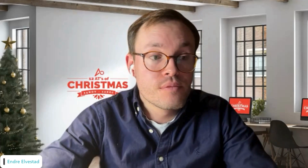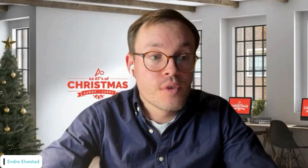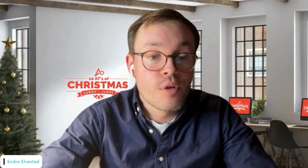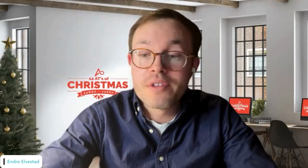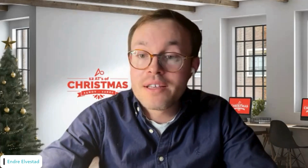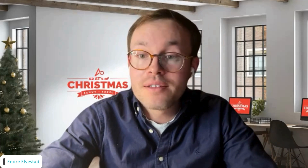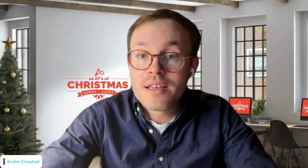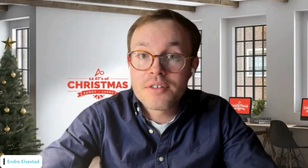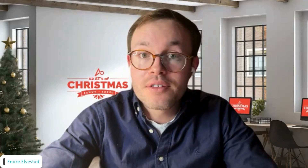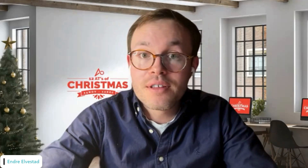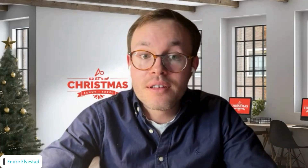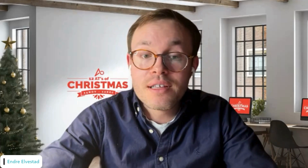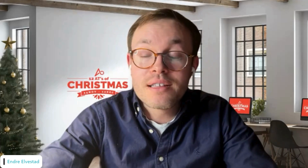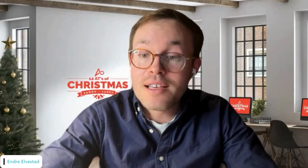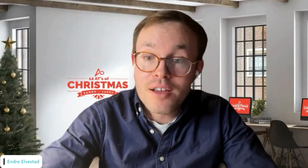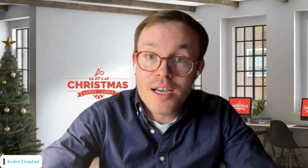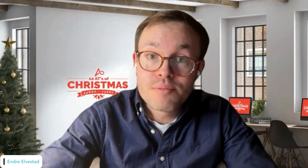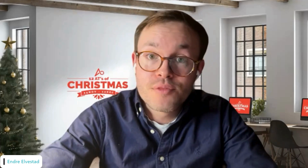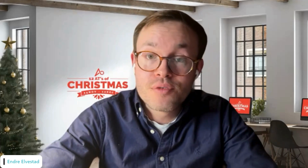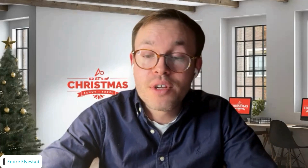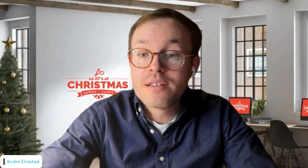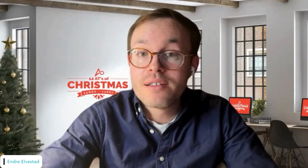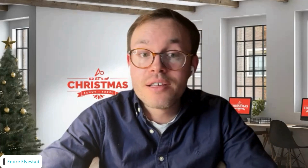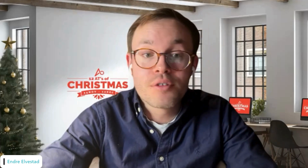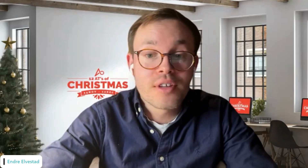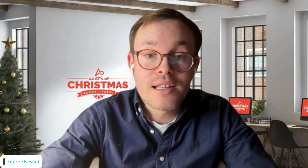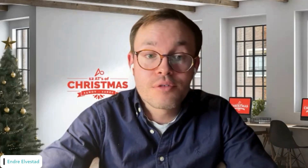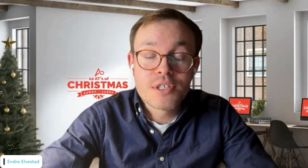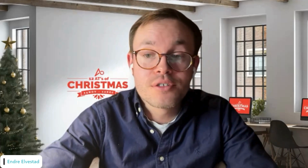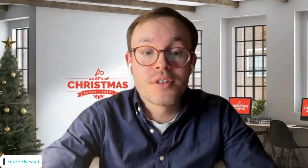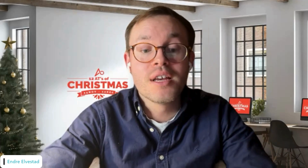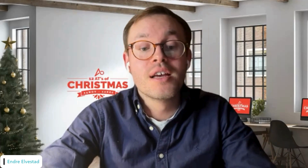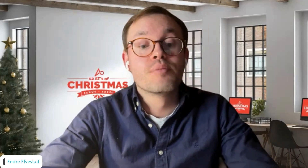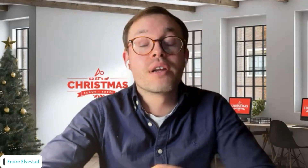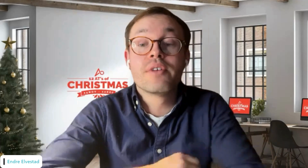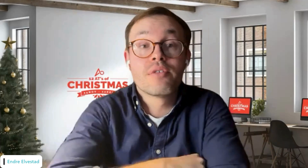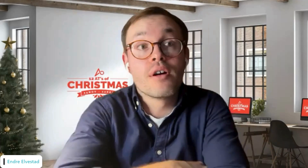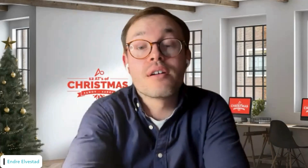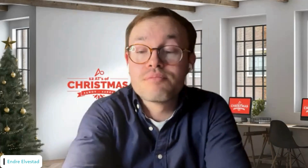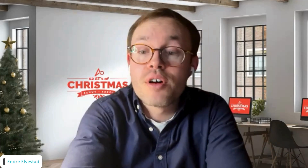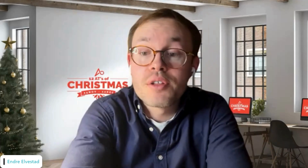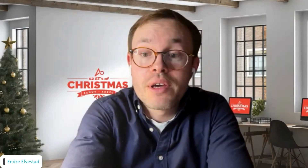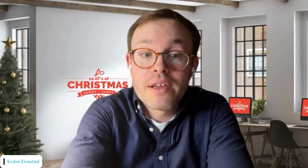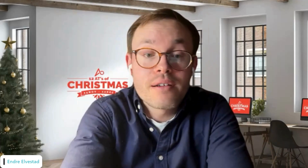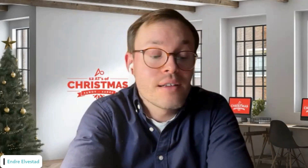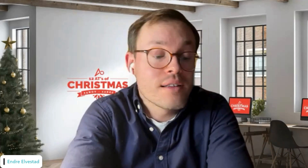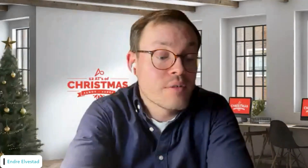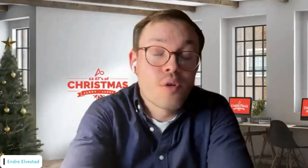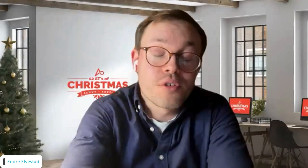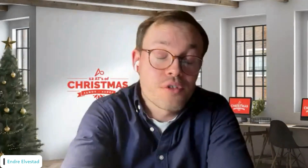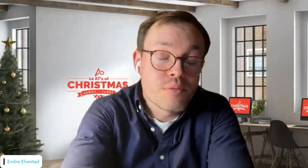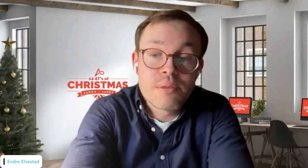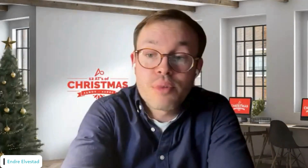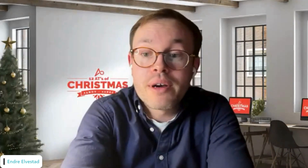over the next years. It takes time to train a good sign language teacher, but I think we are on the way there, and the focus should be primarily